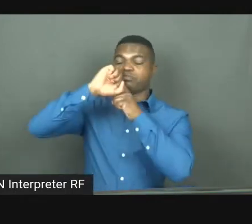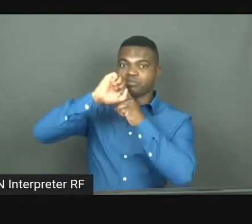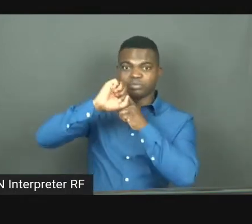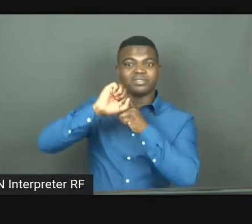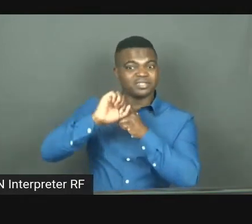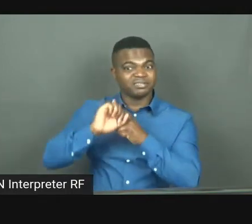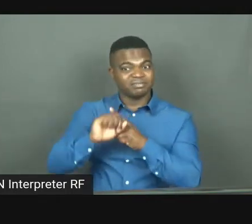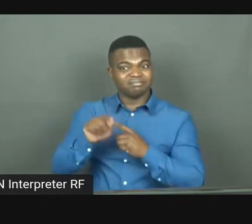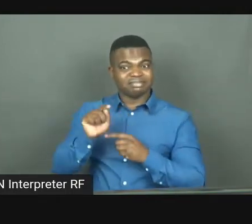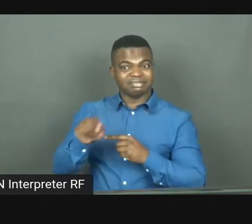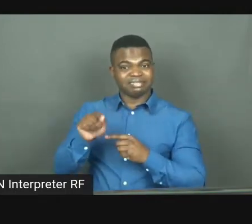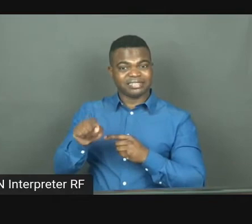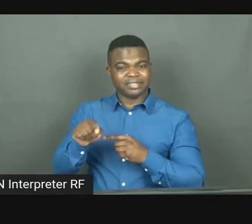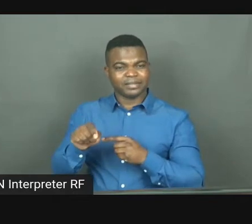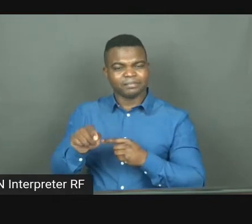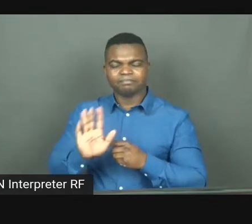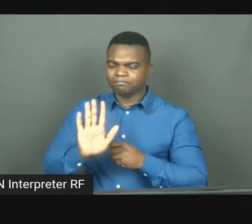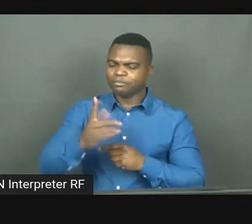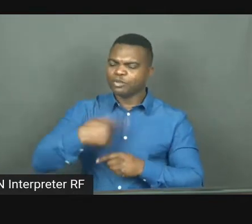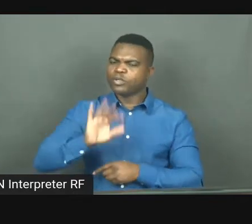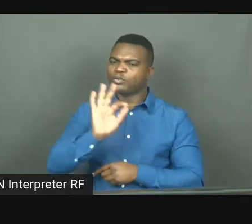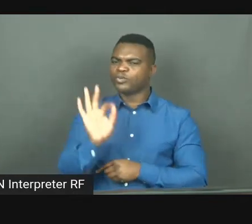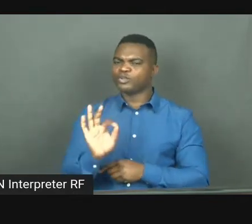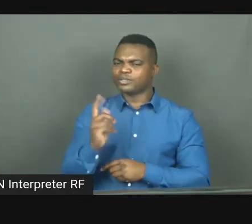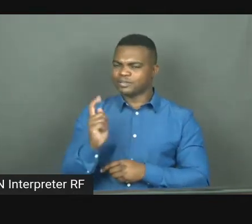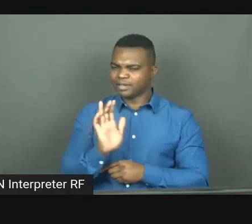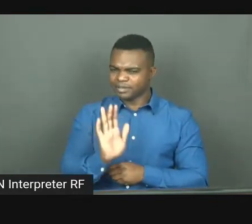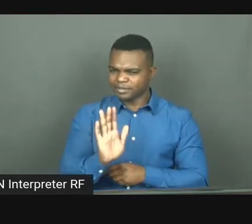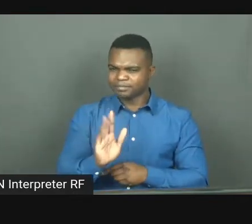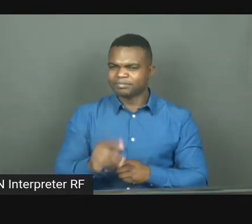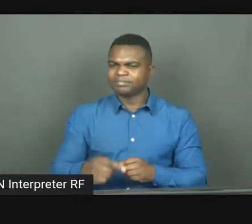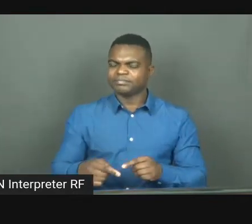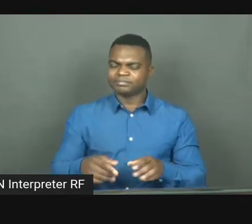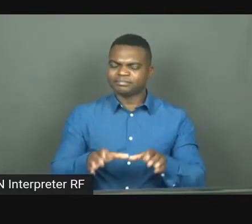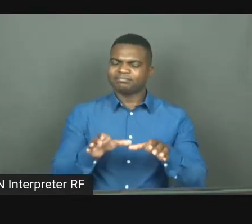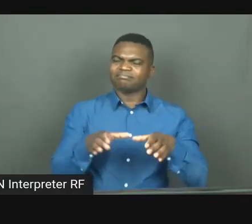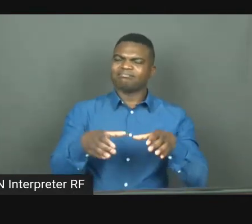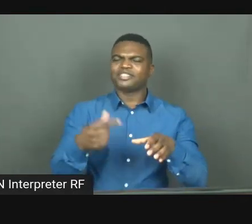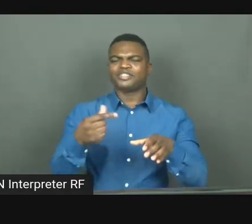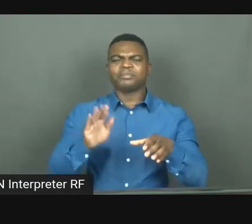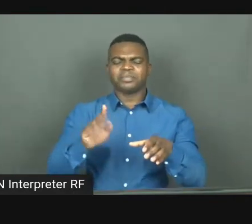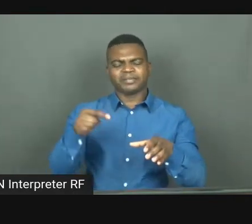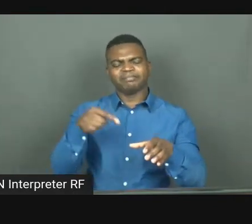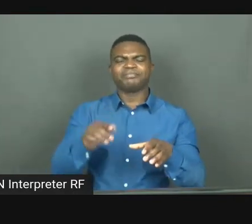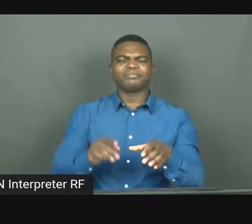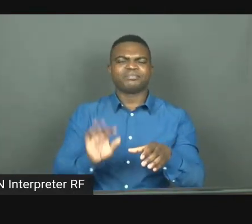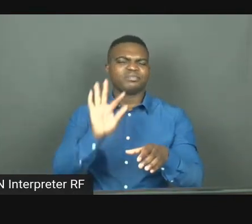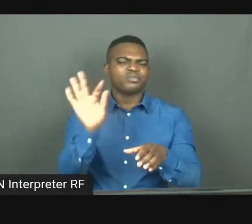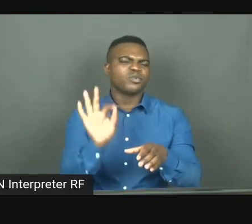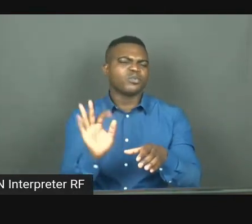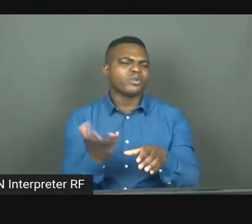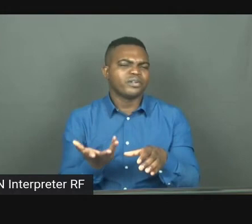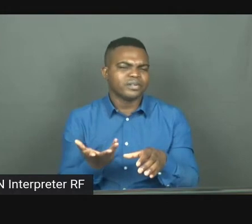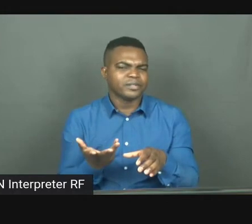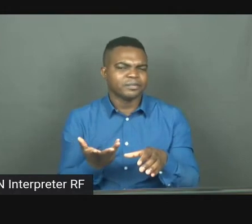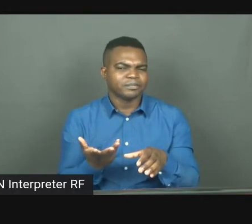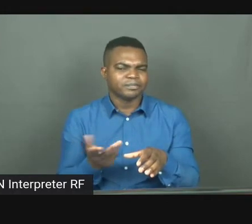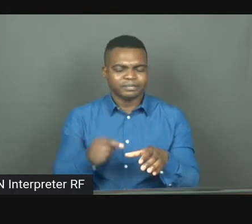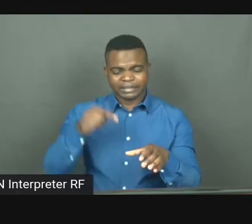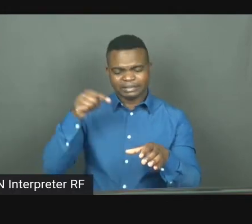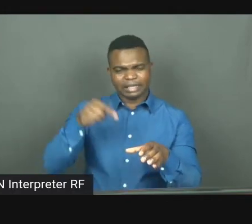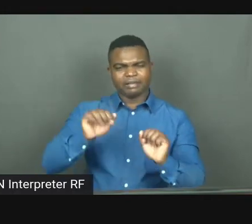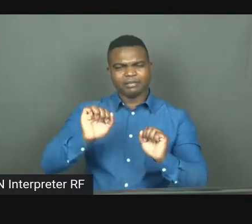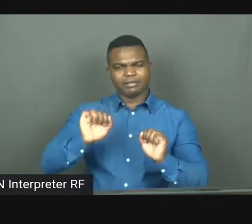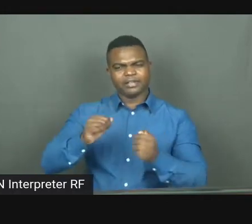of their realities and in charge of how we serve them. Now, the grand bargain, of course, comes out of